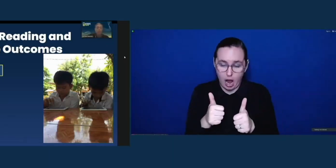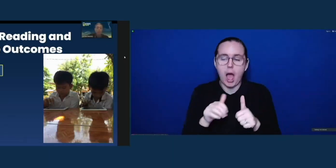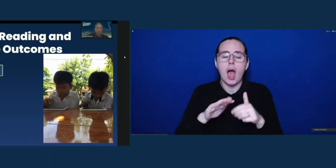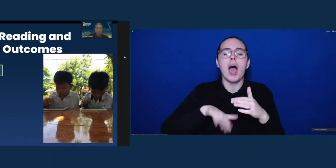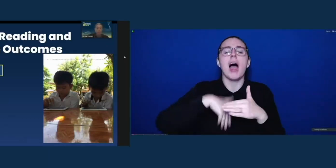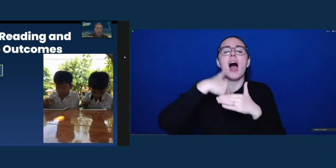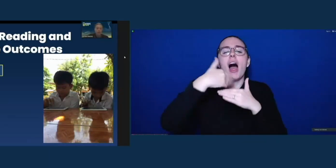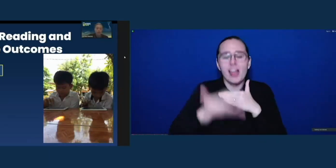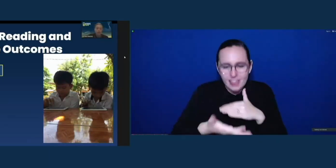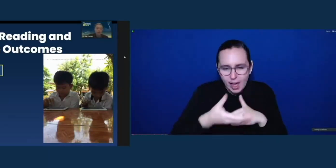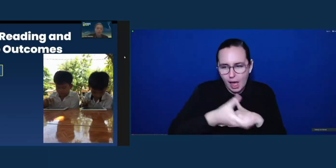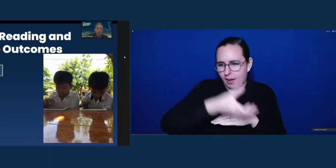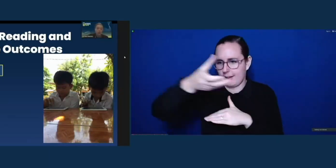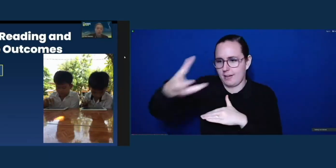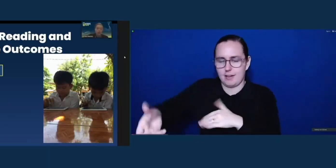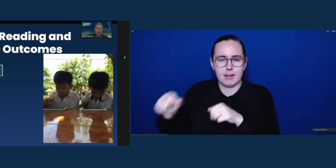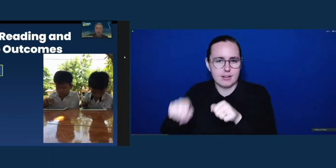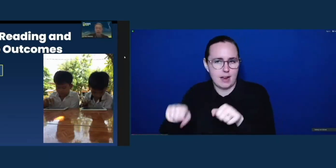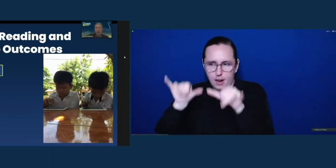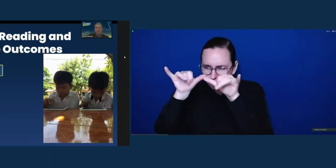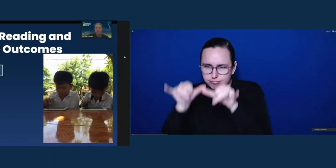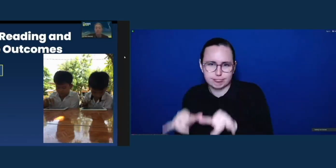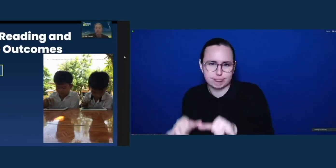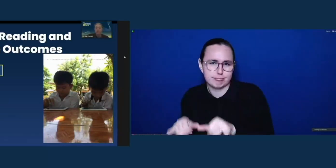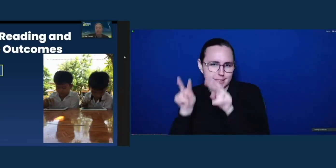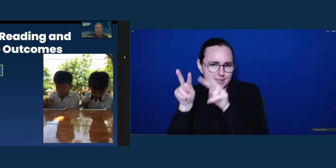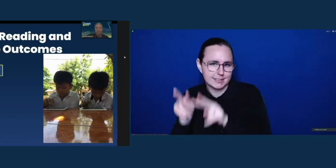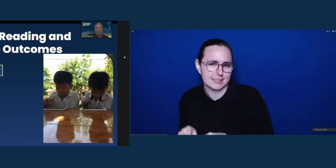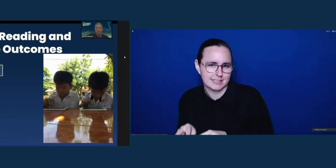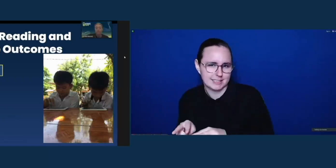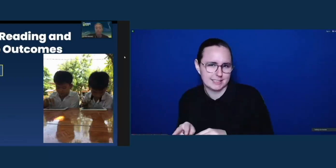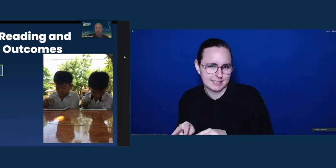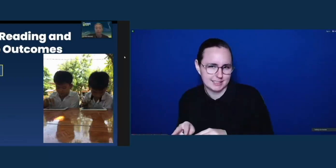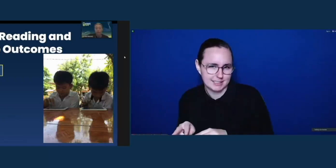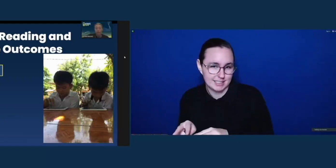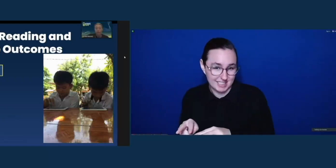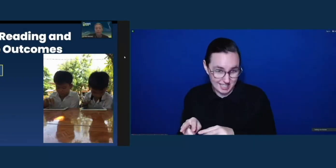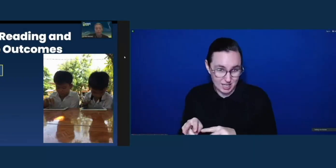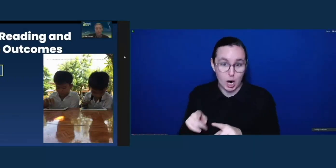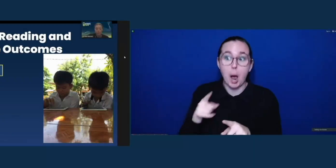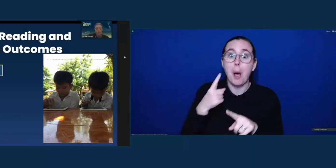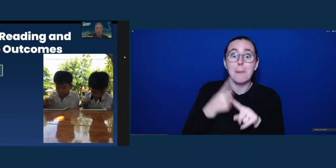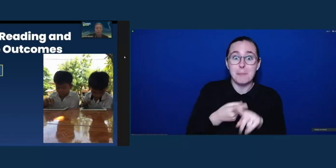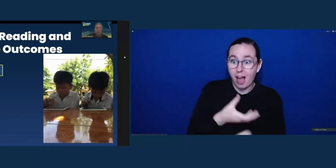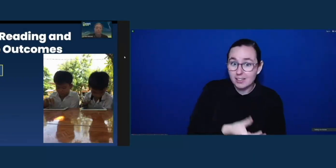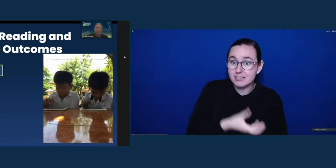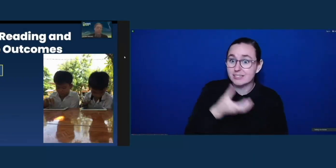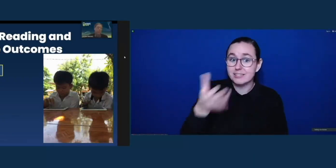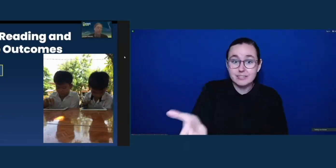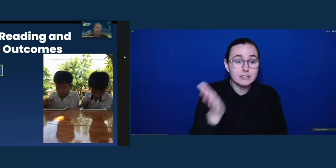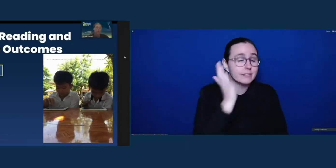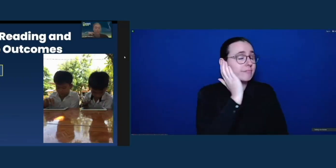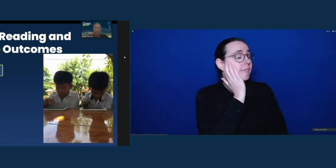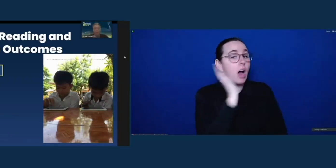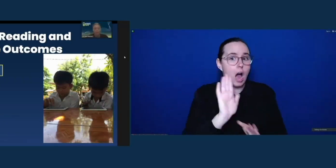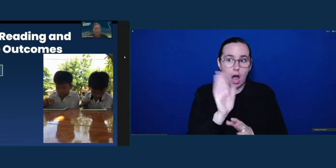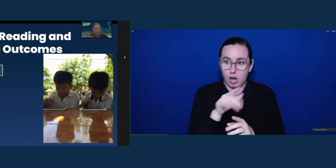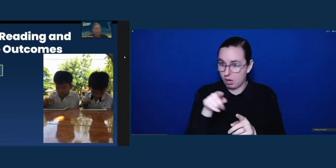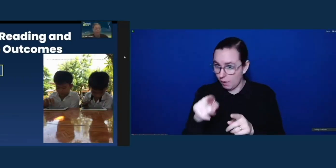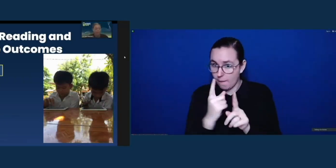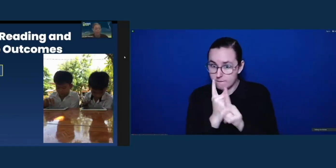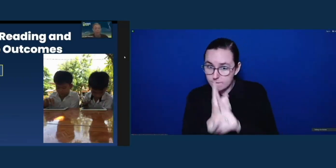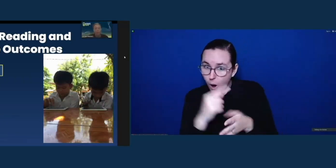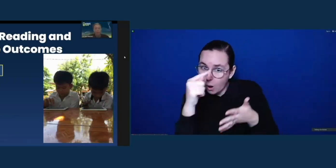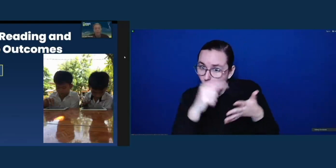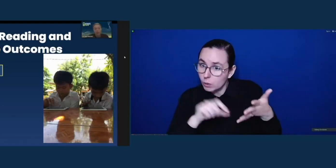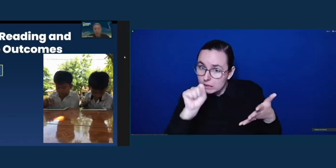strong implementation fidelity and dosage tracking. And finally, we would recommend that in order to fully understand the reading outcomes